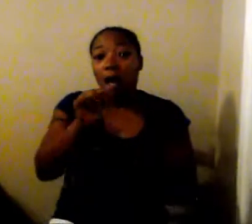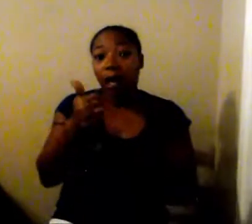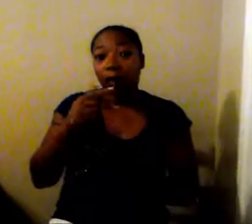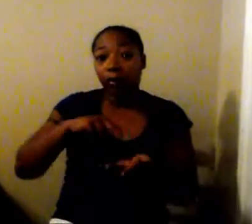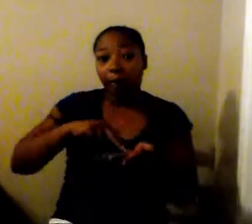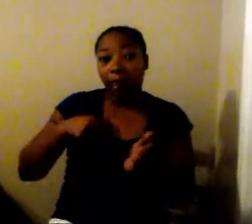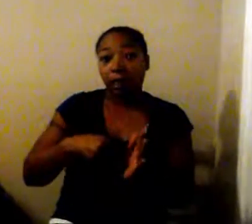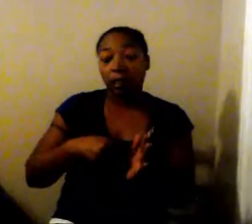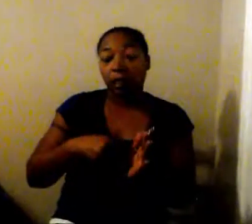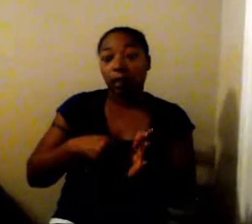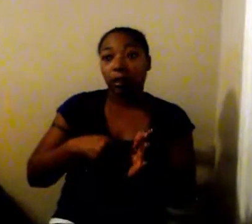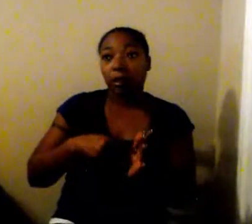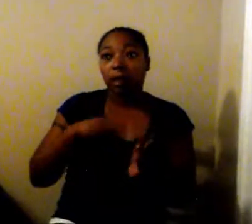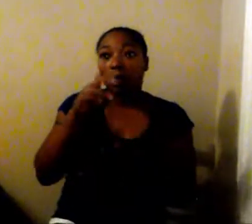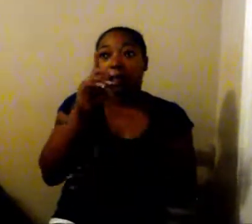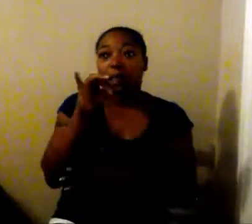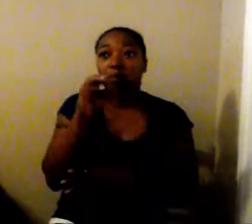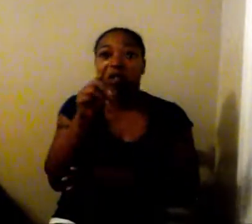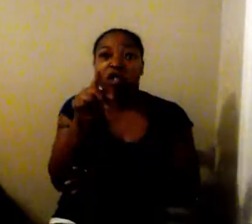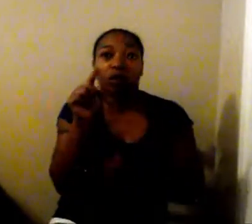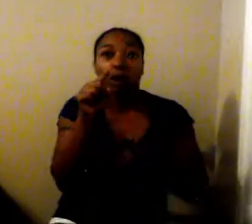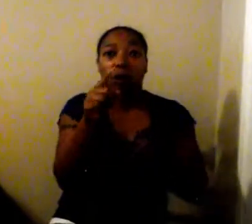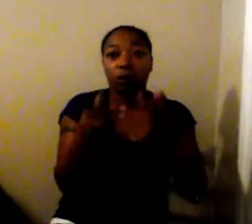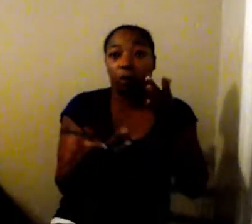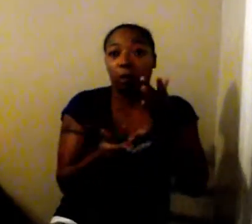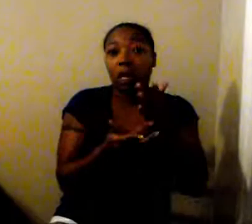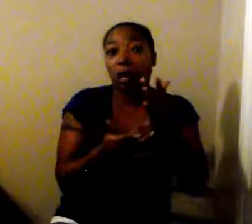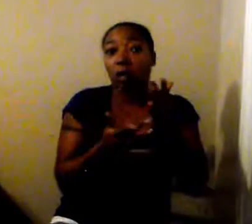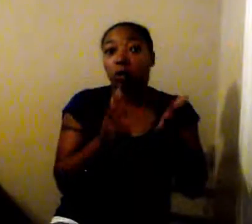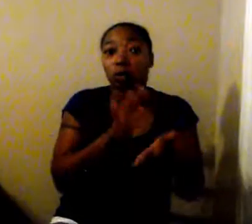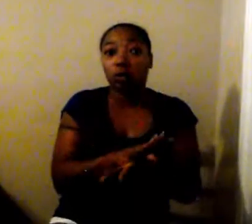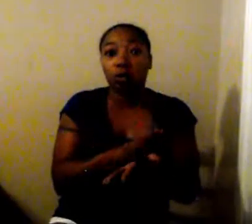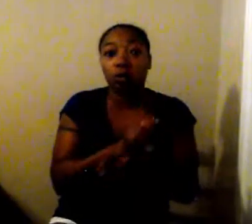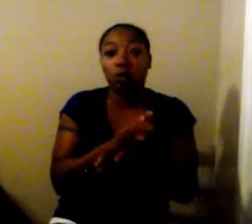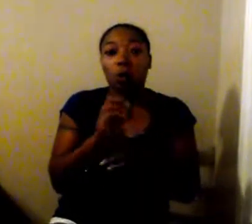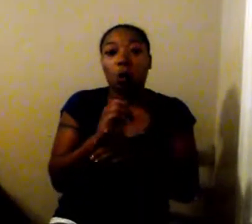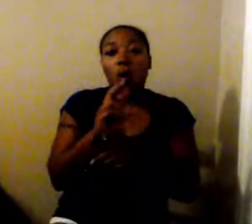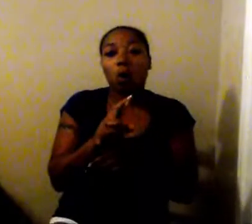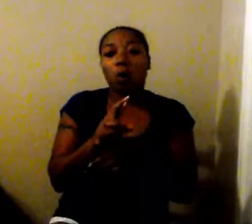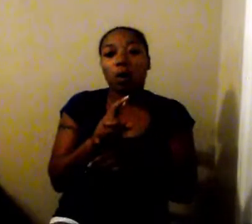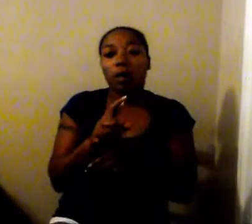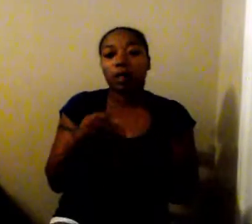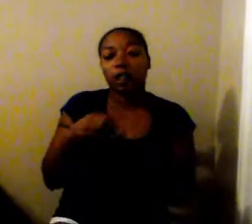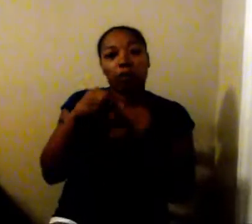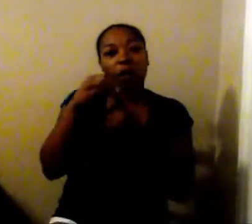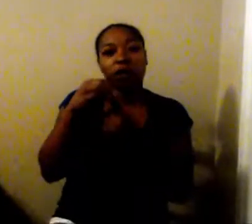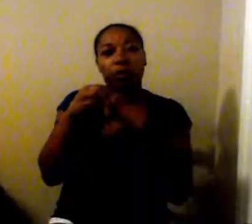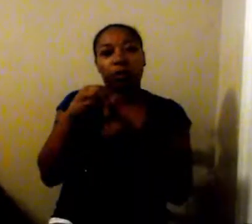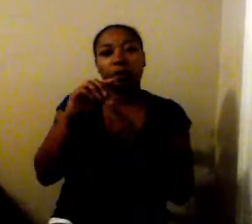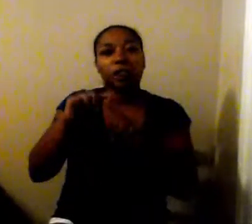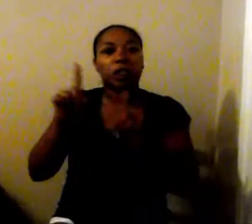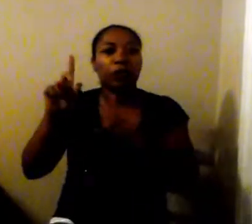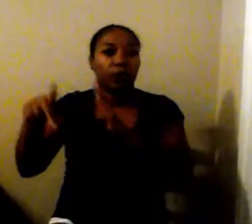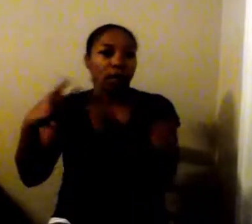Other means, did you go to a technical school or a special different kind